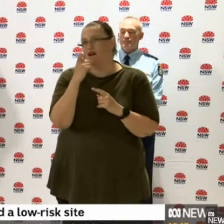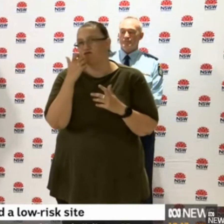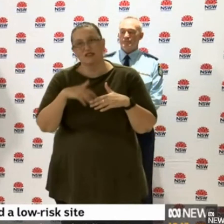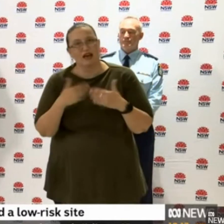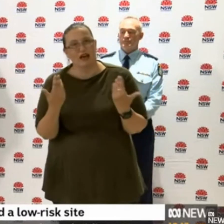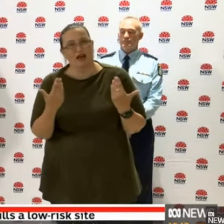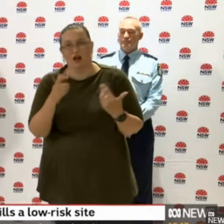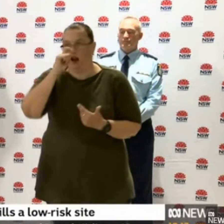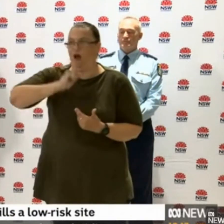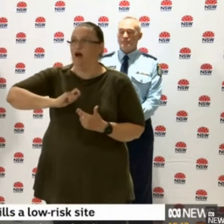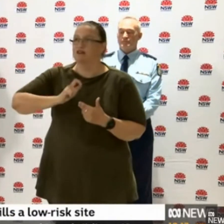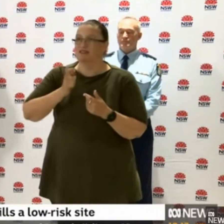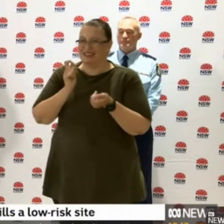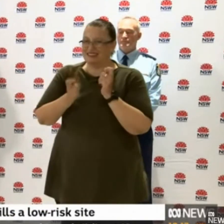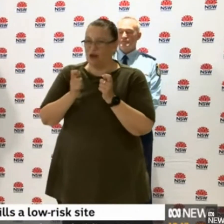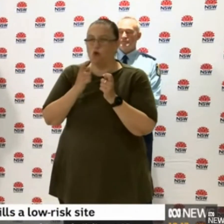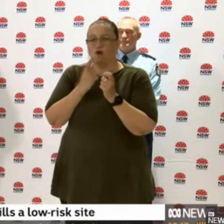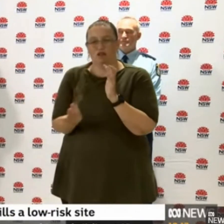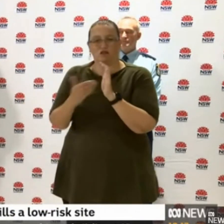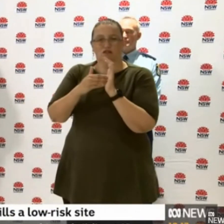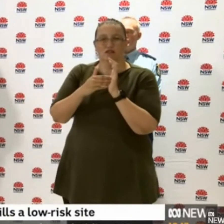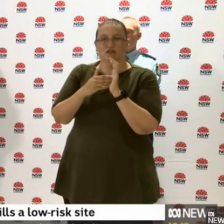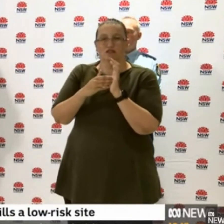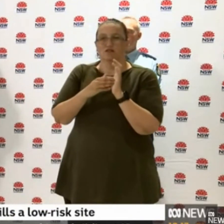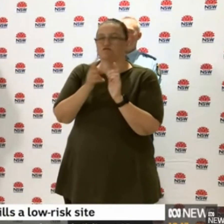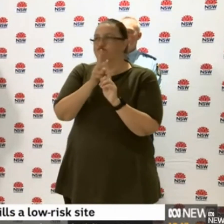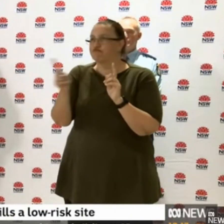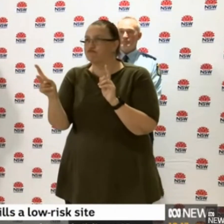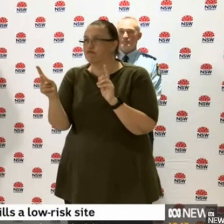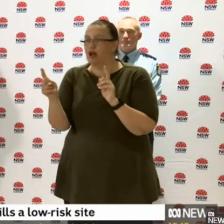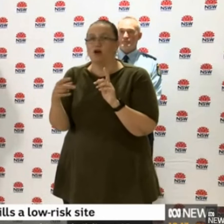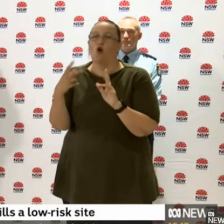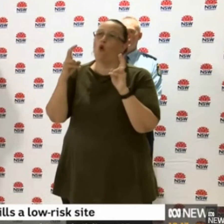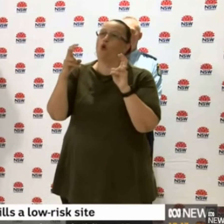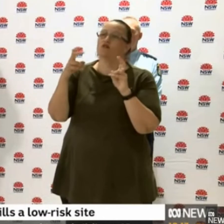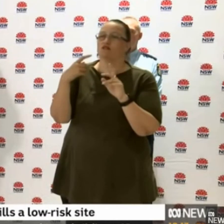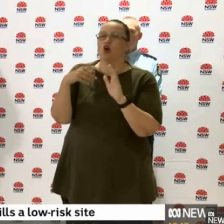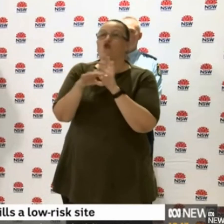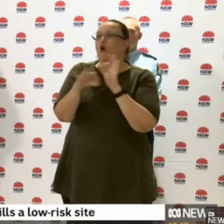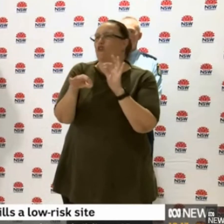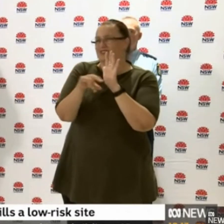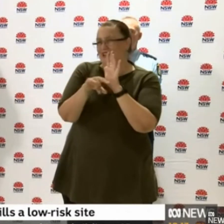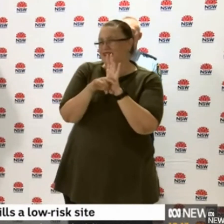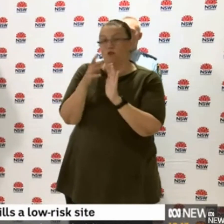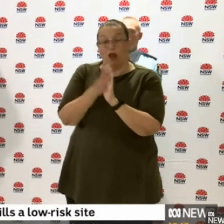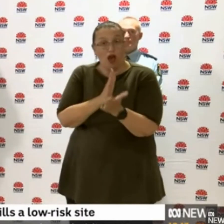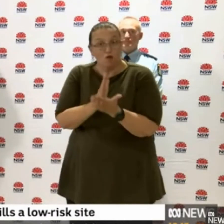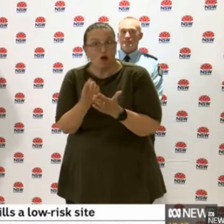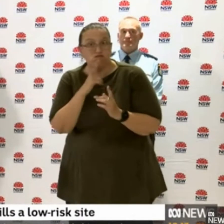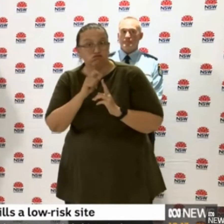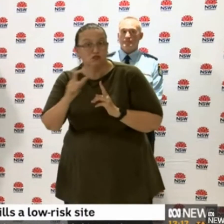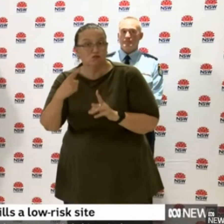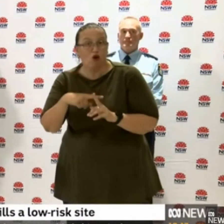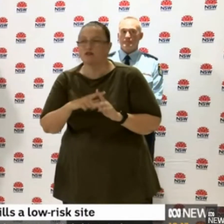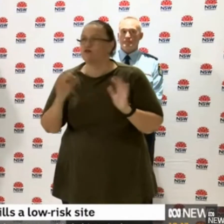at a threshold where they do throw up non-negative salivary tests, and we have a protocol which involves confirmation